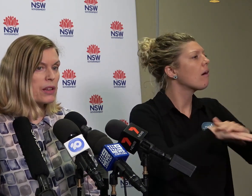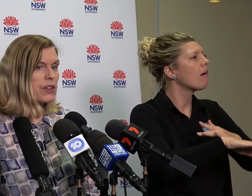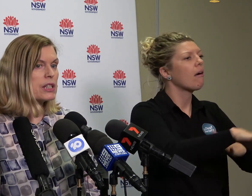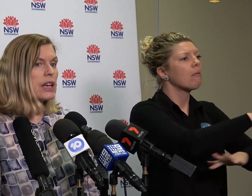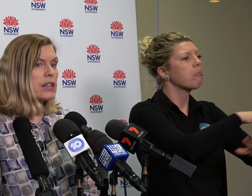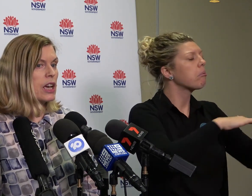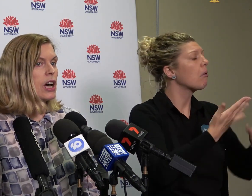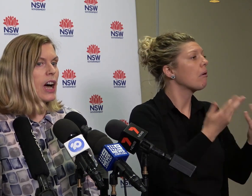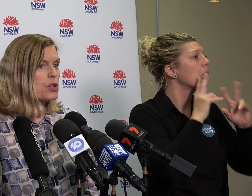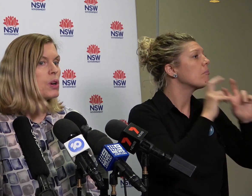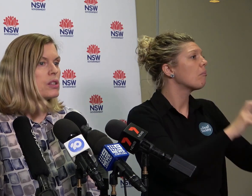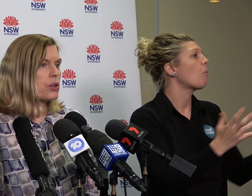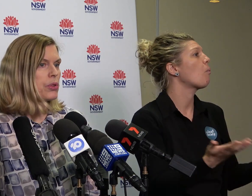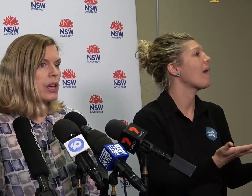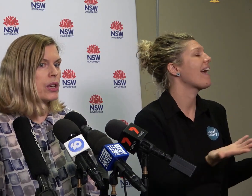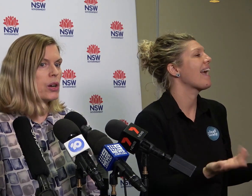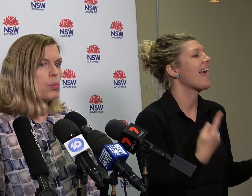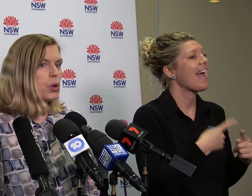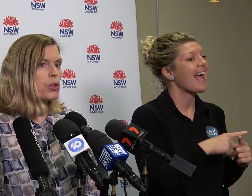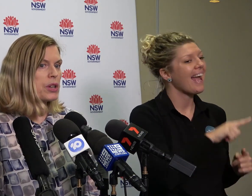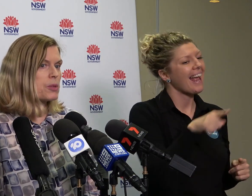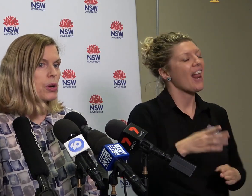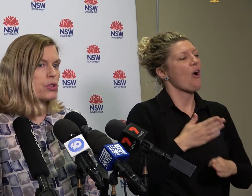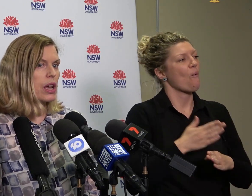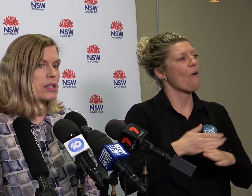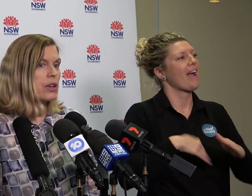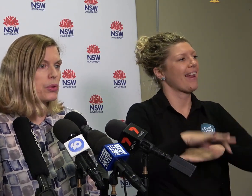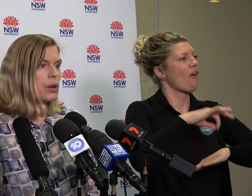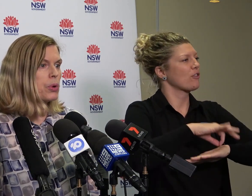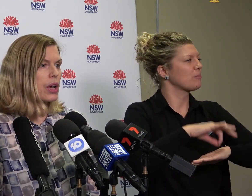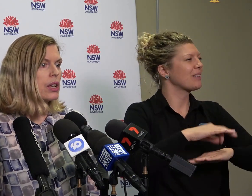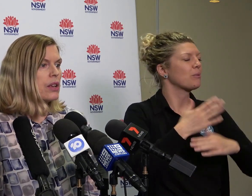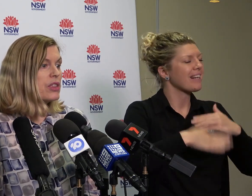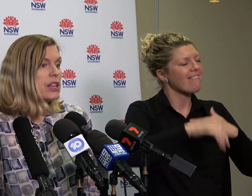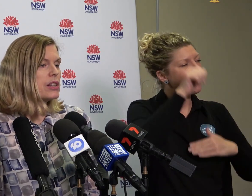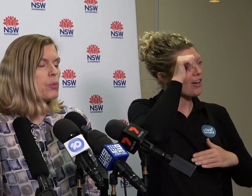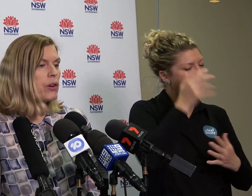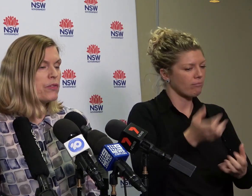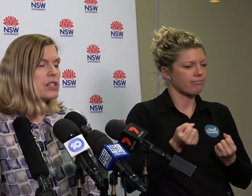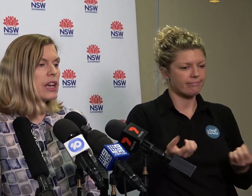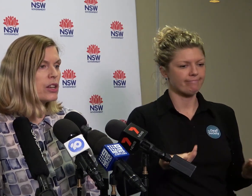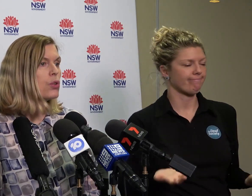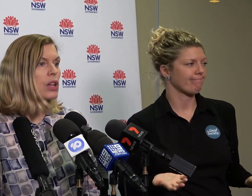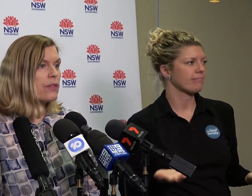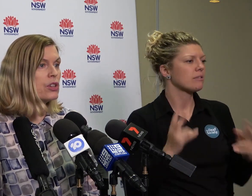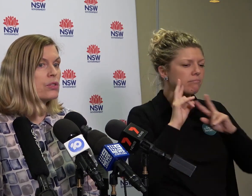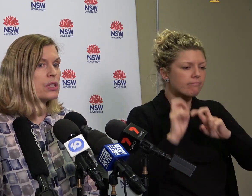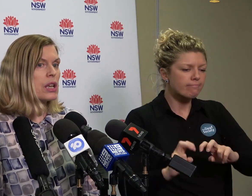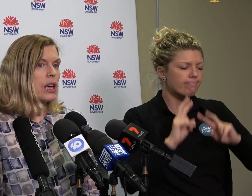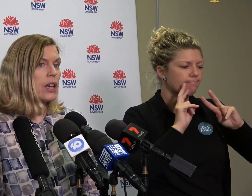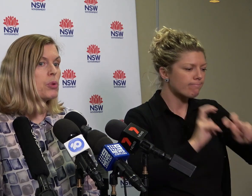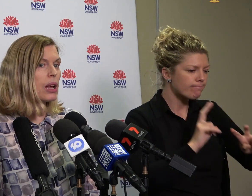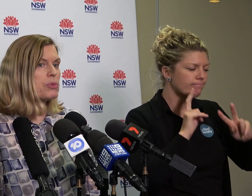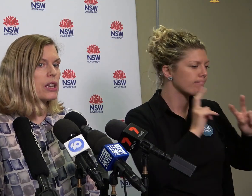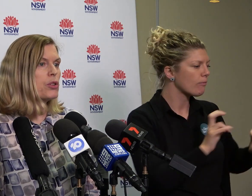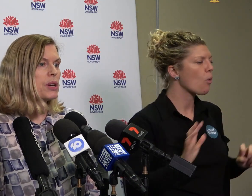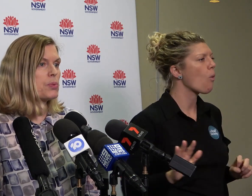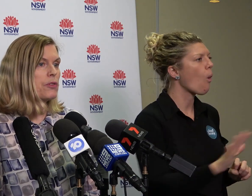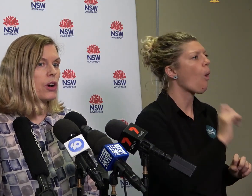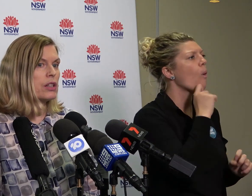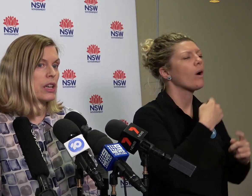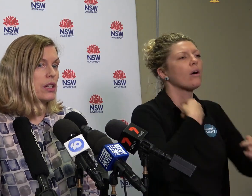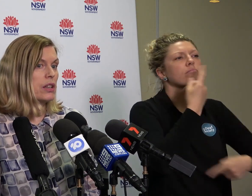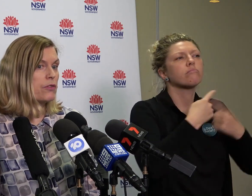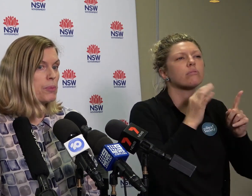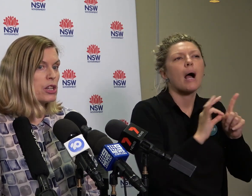exposures, they're being investigated, as well as healthcare worker exposure as a healthcare worker. We're investigating all avenues, and we'll update you as